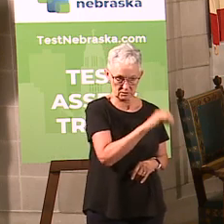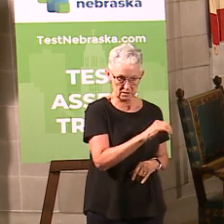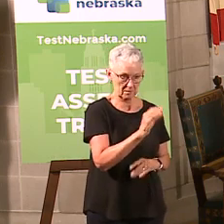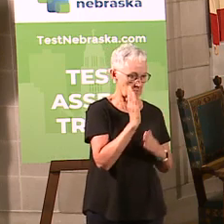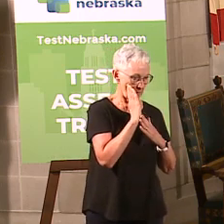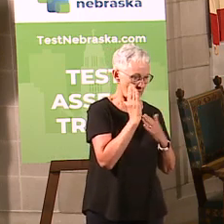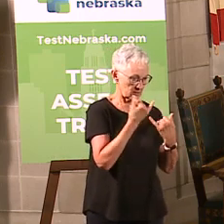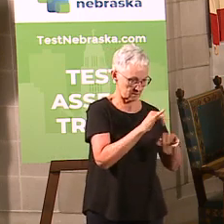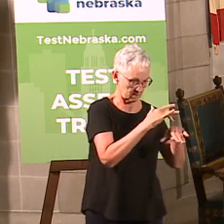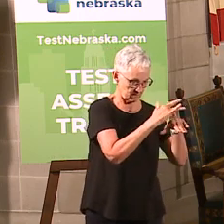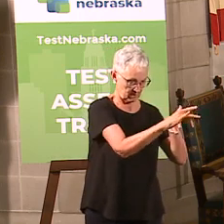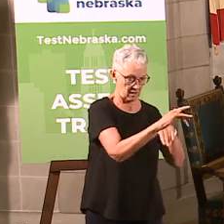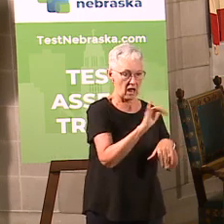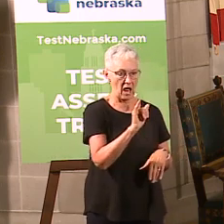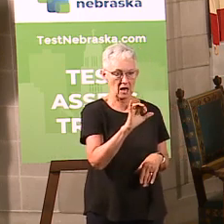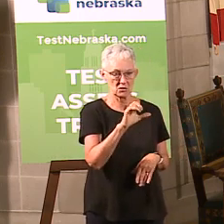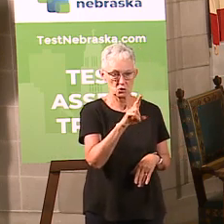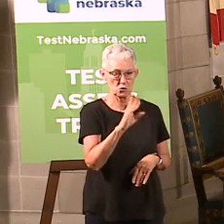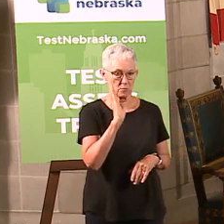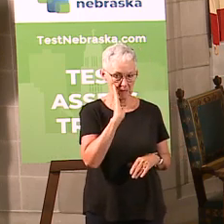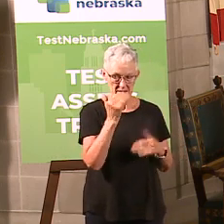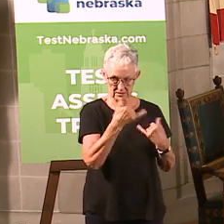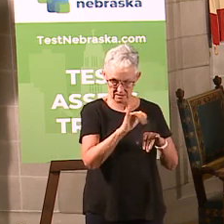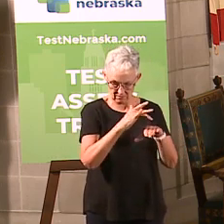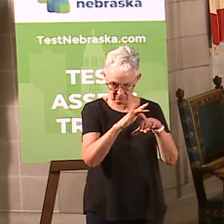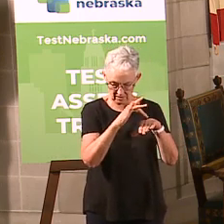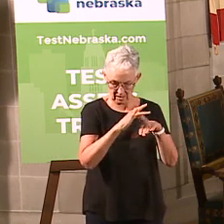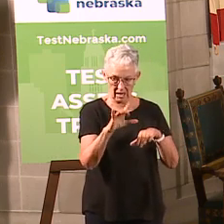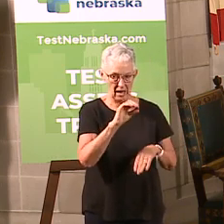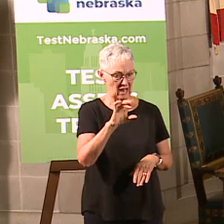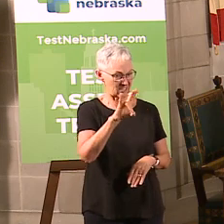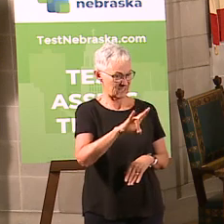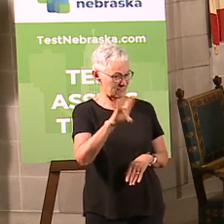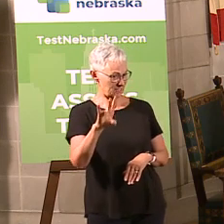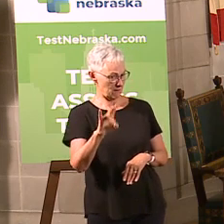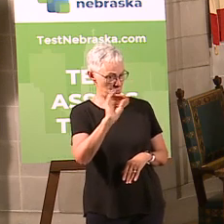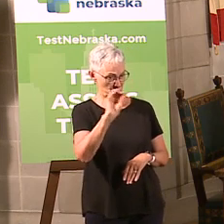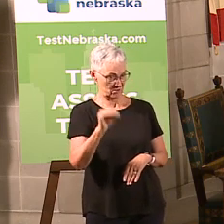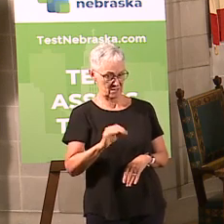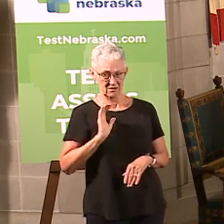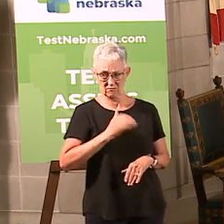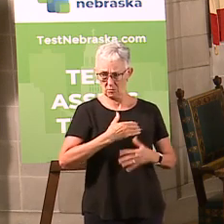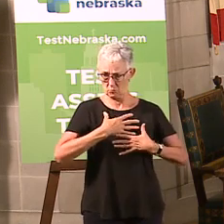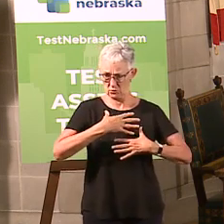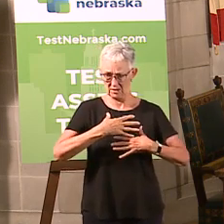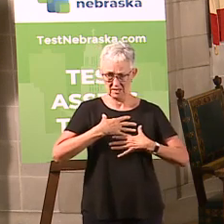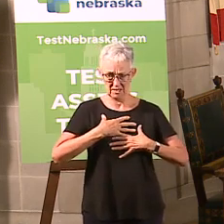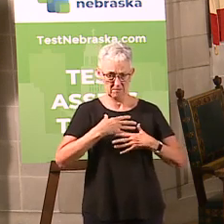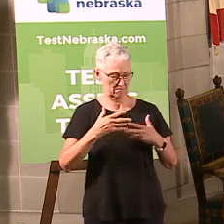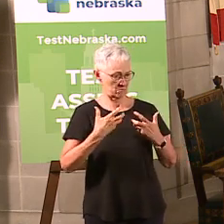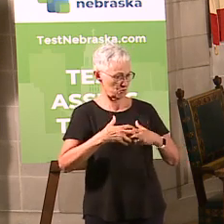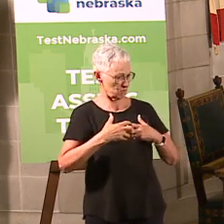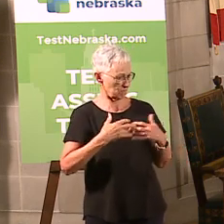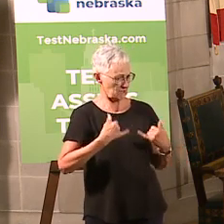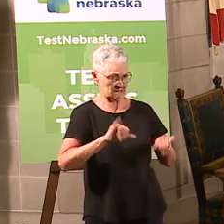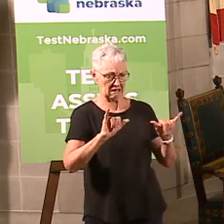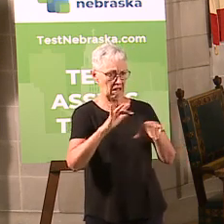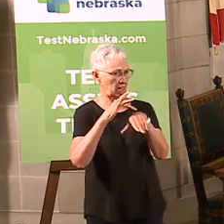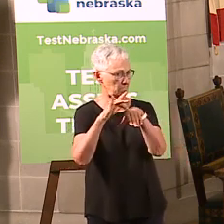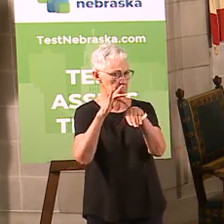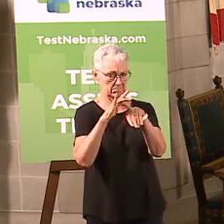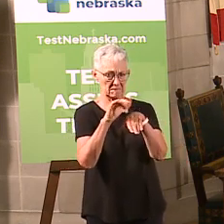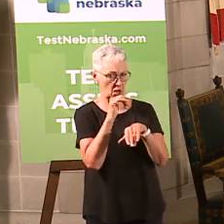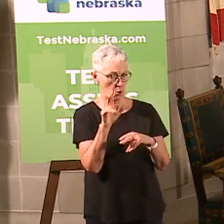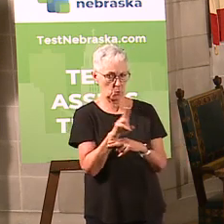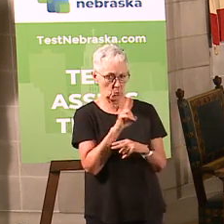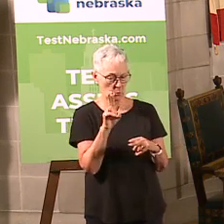are available, and again, one of those key indicators that 77% of our ventilators are available. Throughout the entire pandemic, we've been able to make sure we've